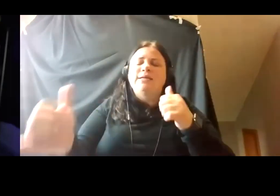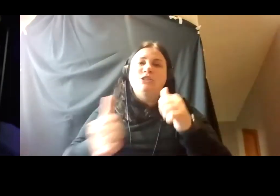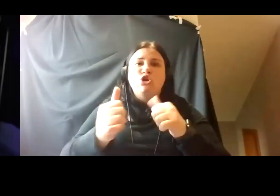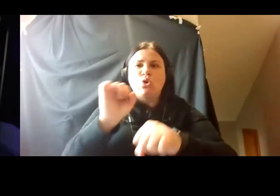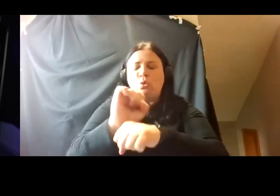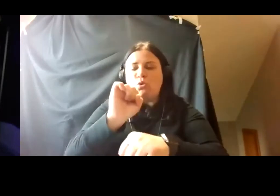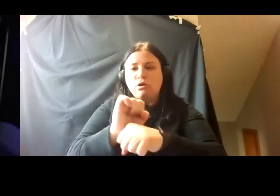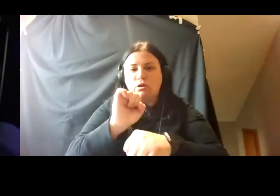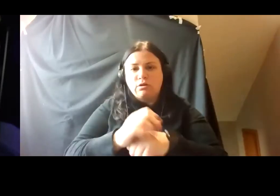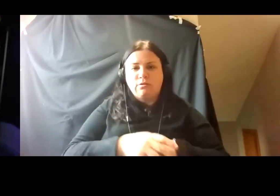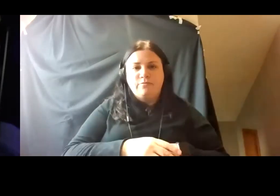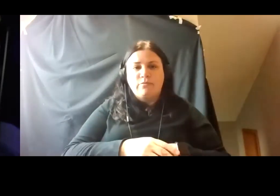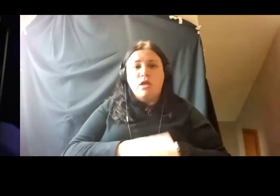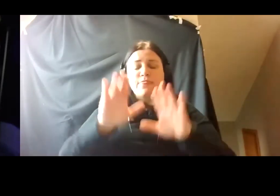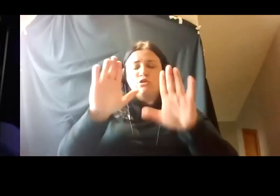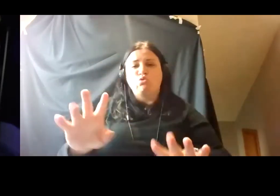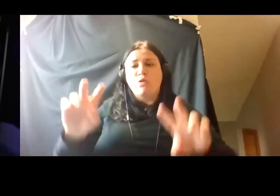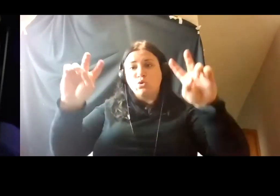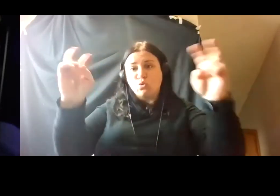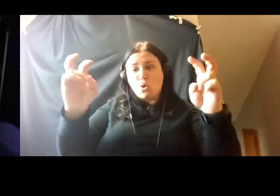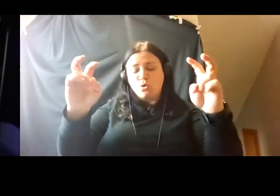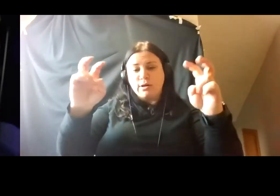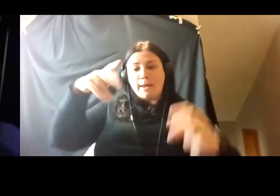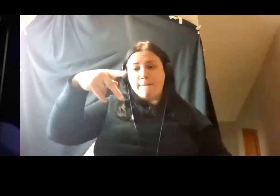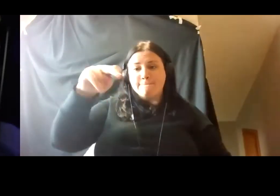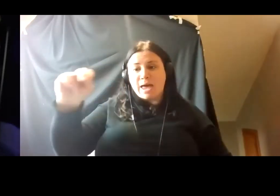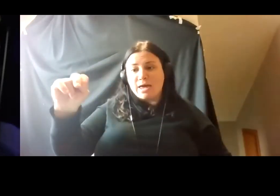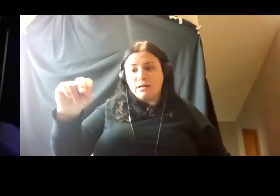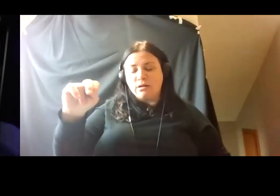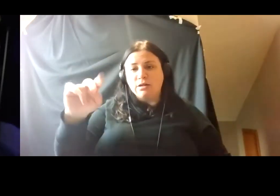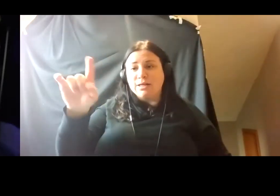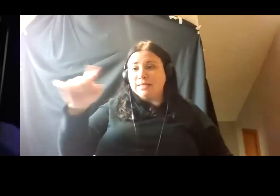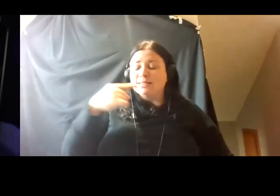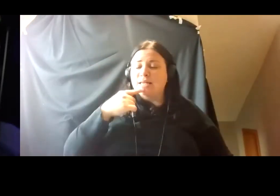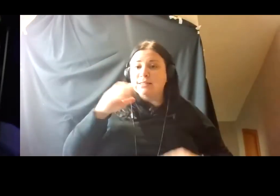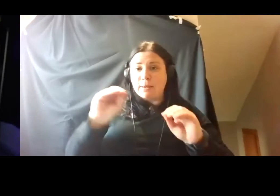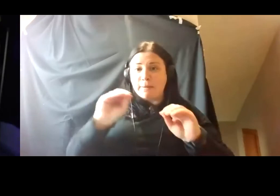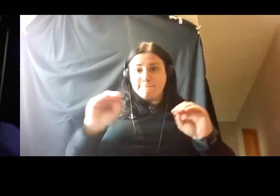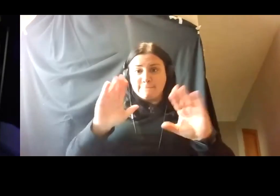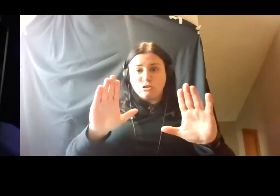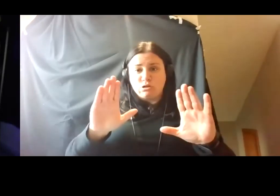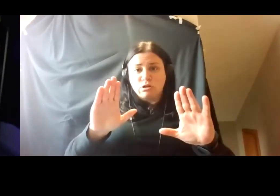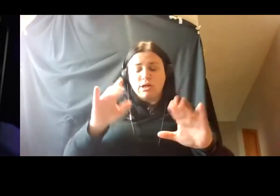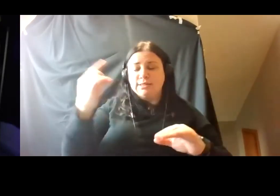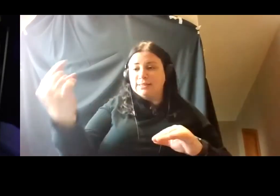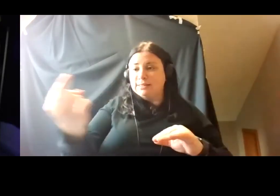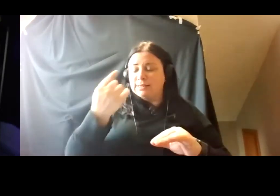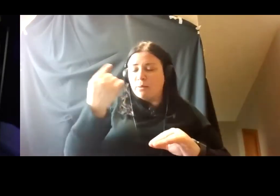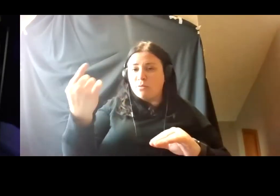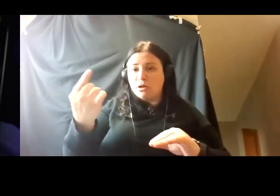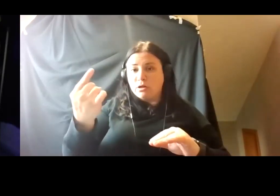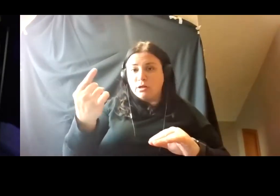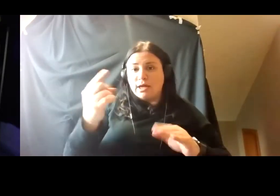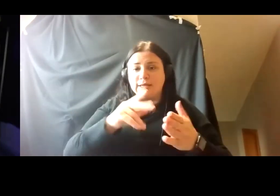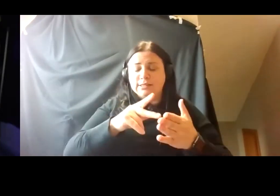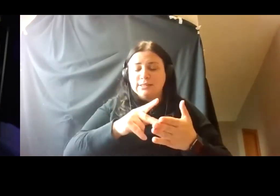great quote by Teller of Penn and Teller, and he says that magic is just someone spending